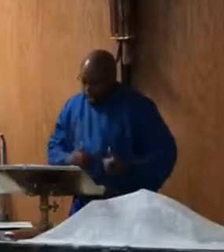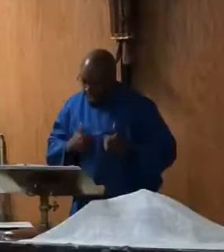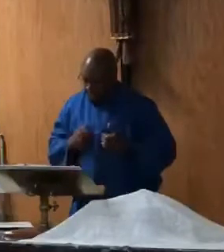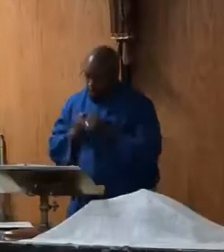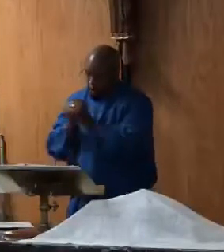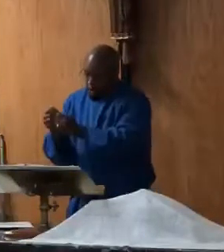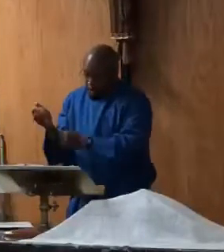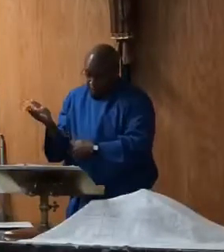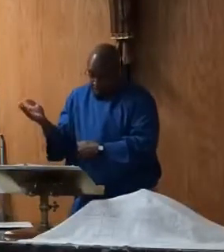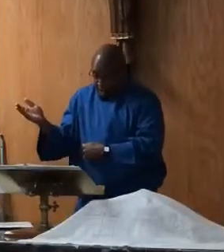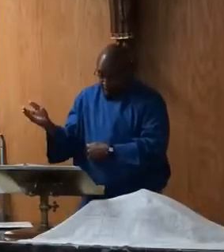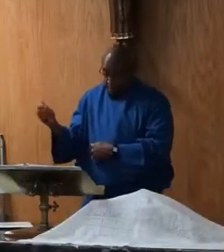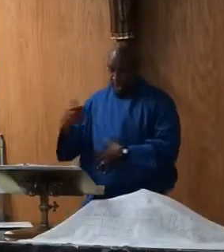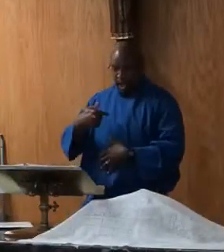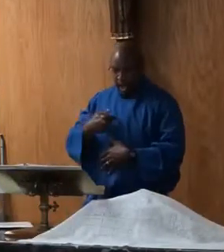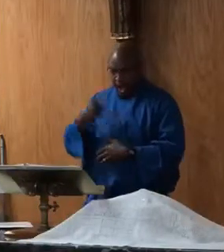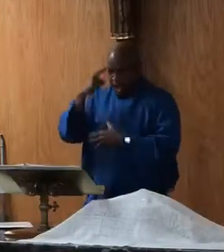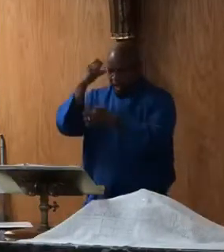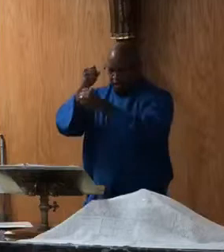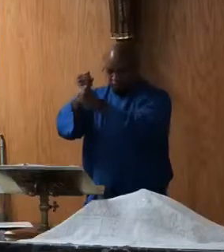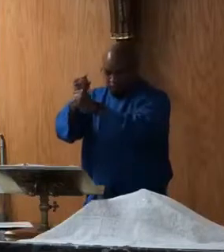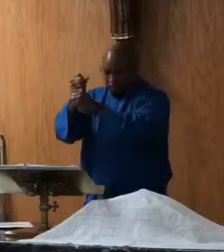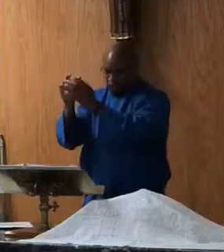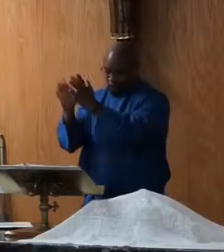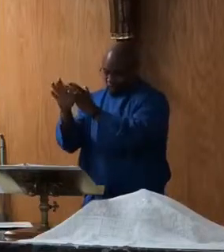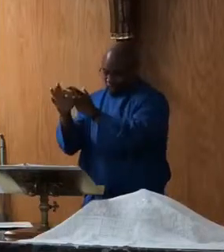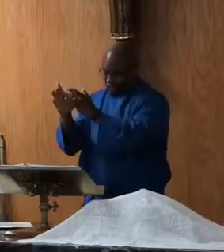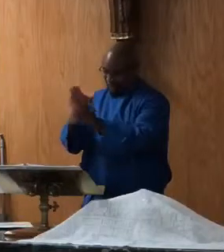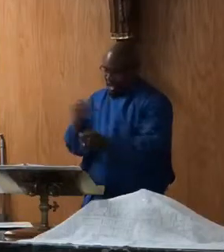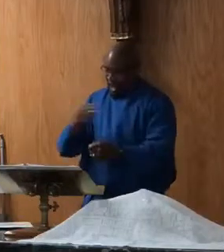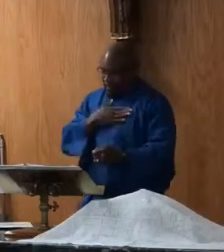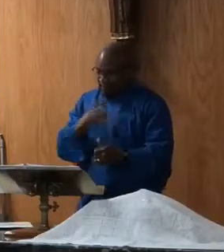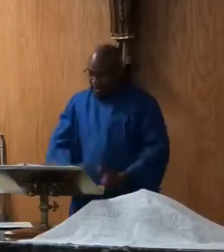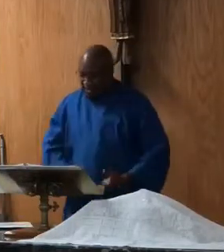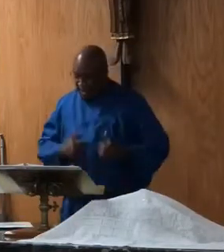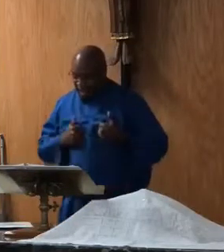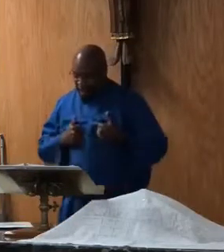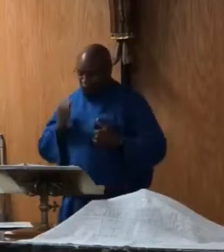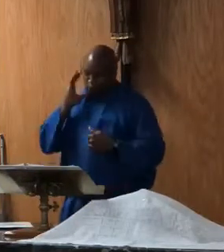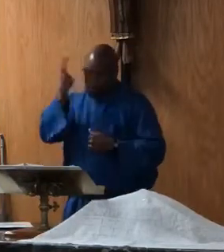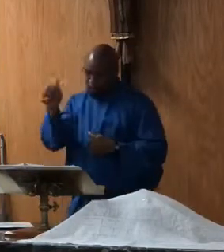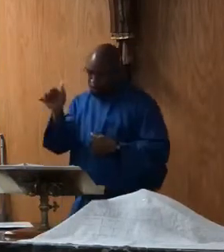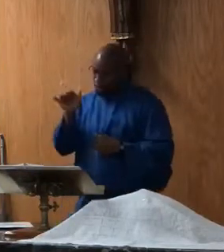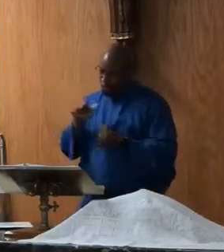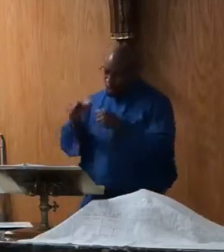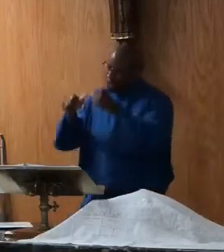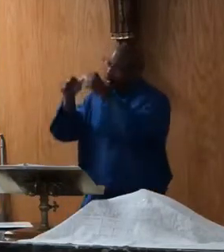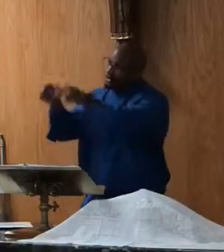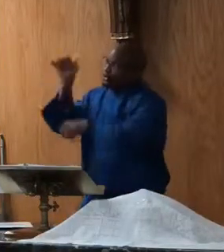new life with him. I trust Jesus, and my life